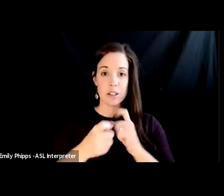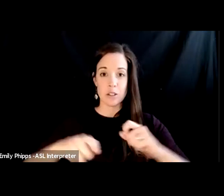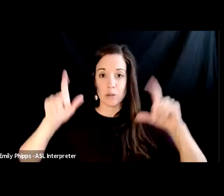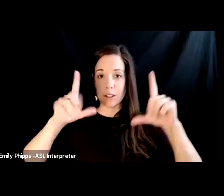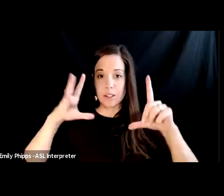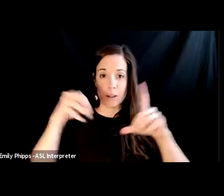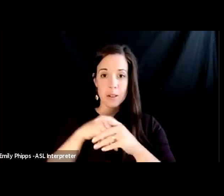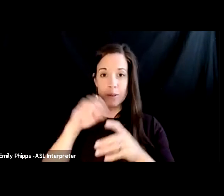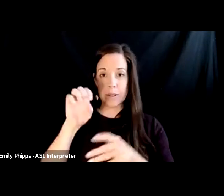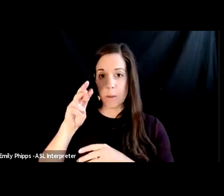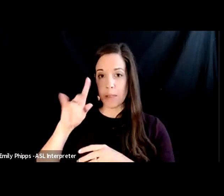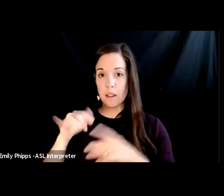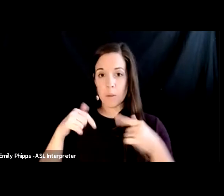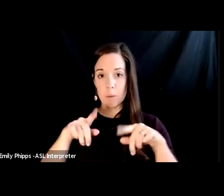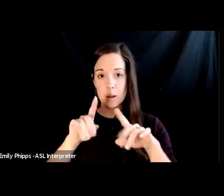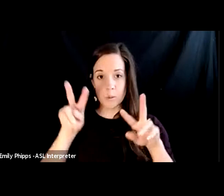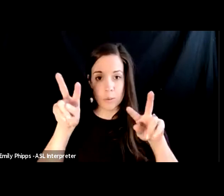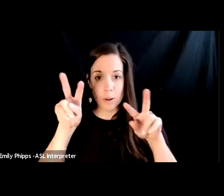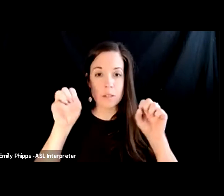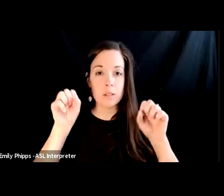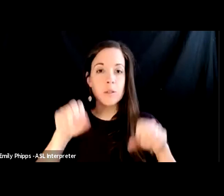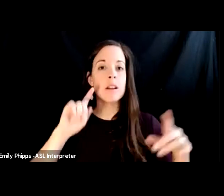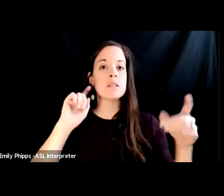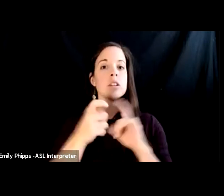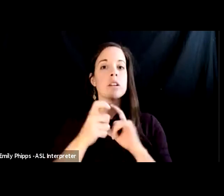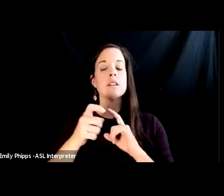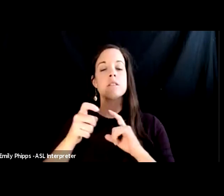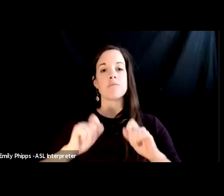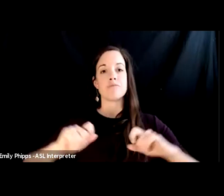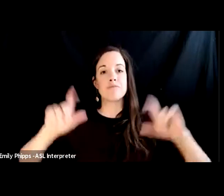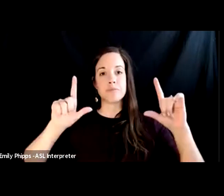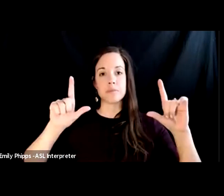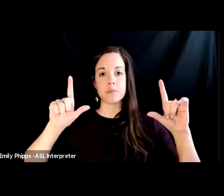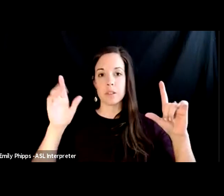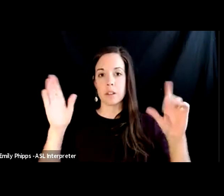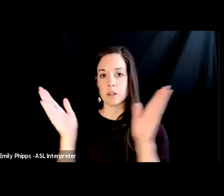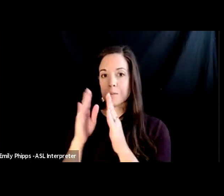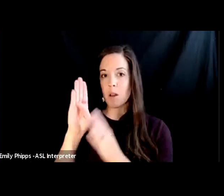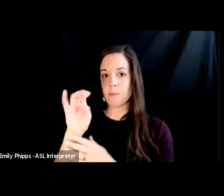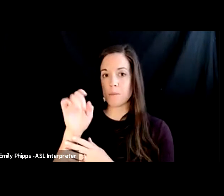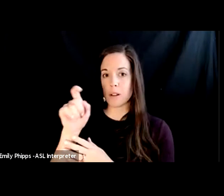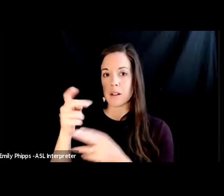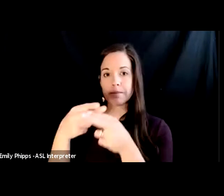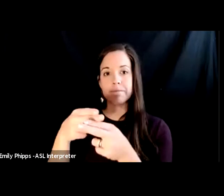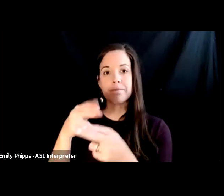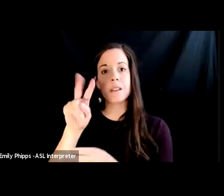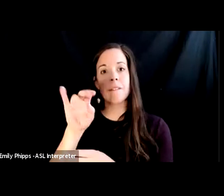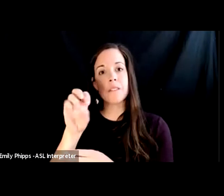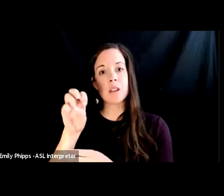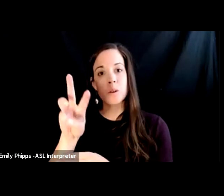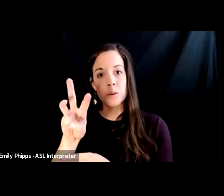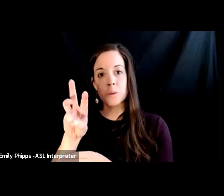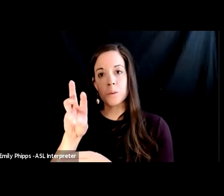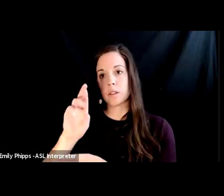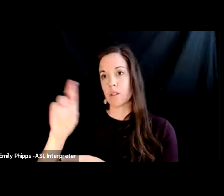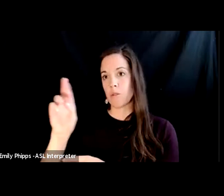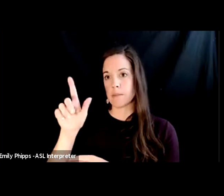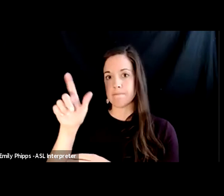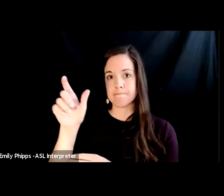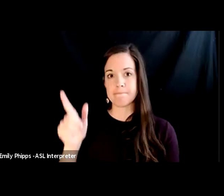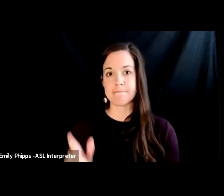include Emily as you watch, you can adjust your screen display mode in the small box labeled View towards the upper right of the Zoom